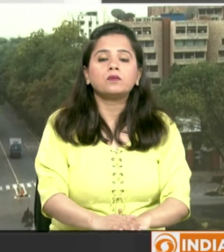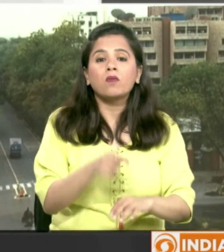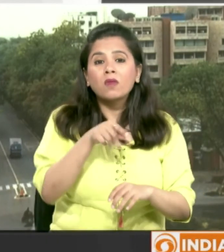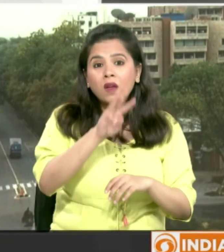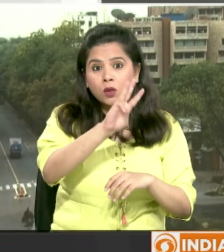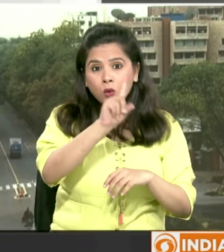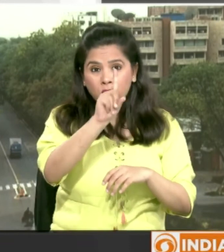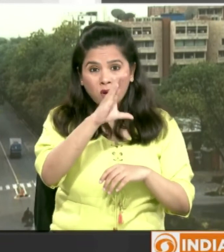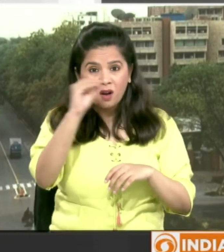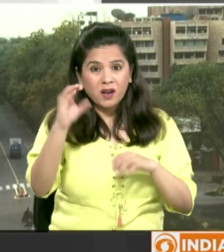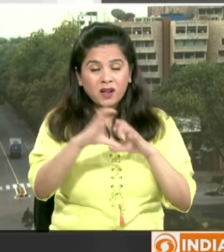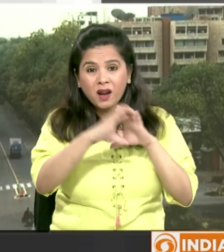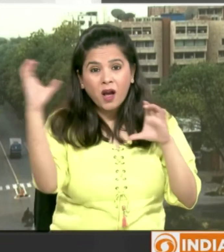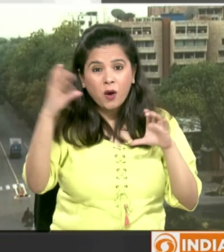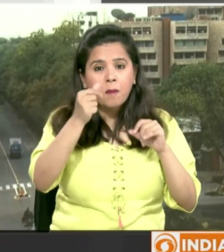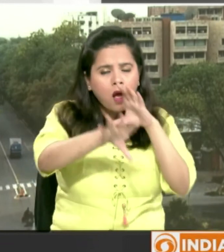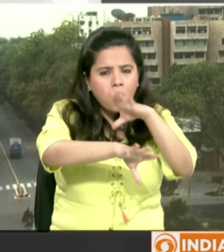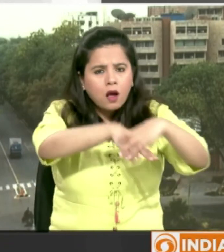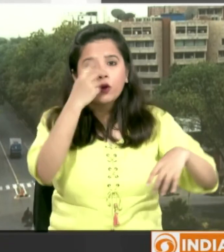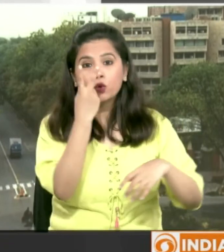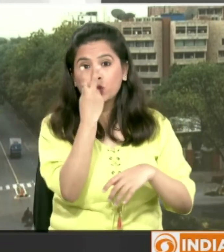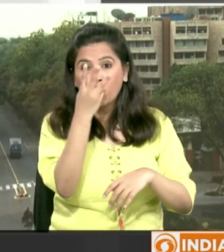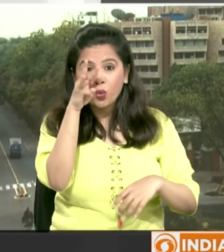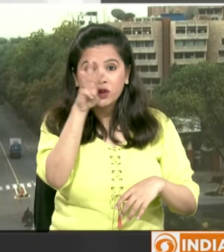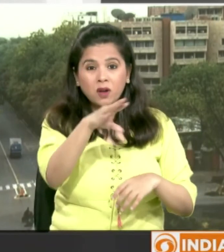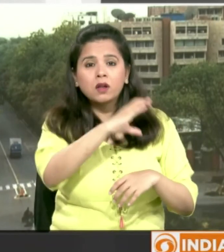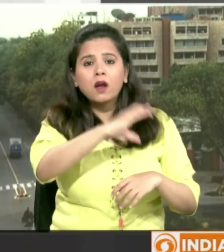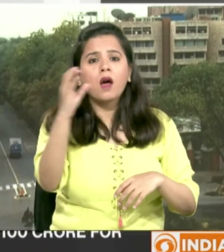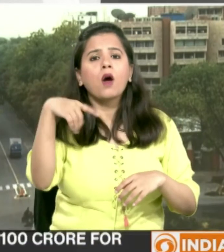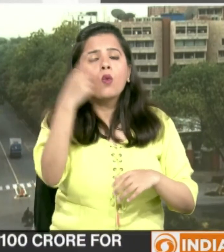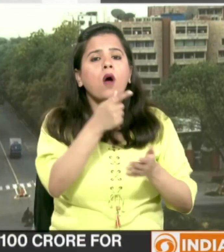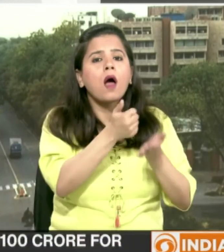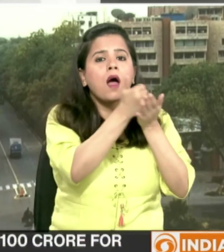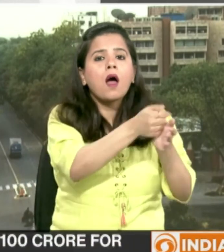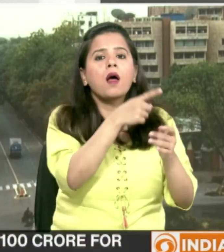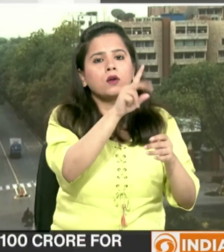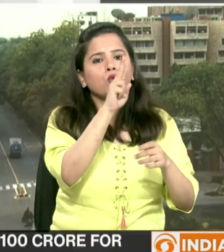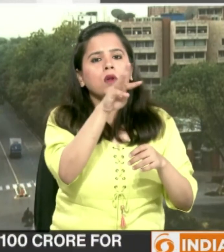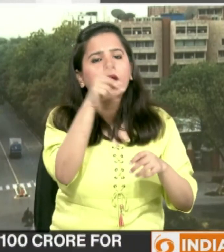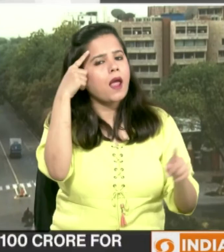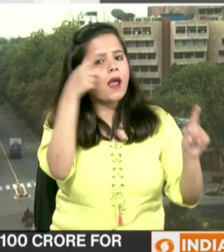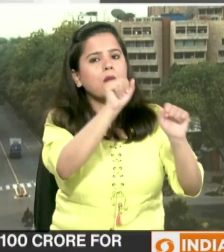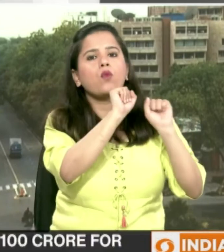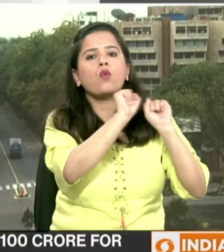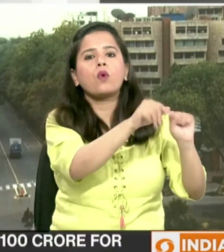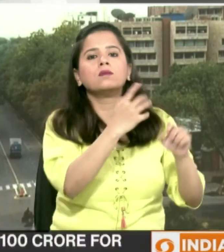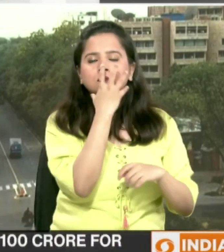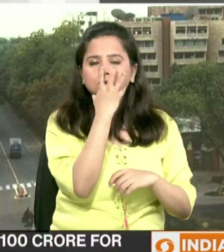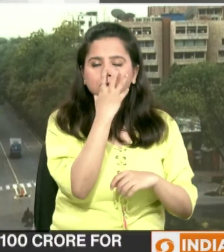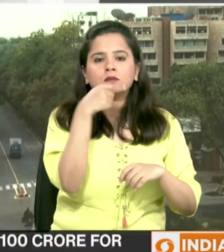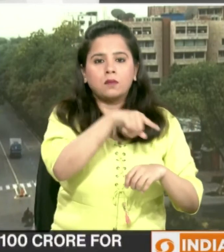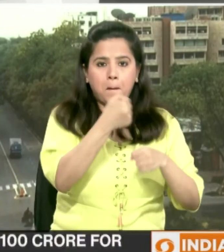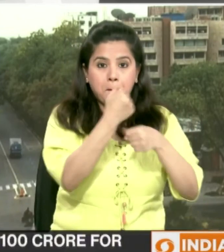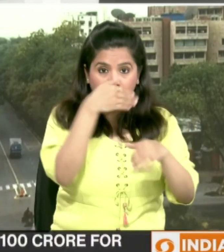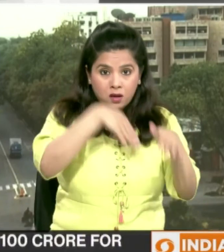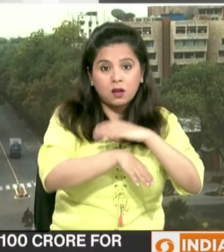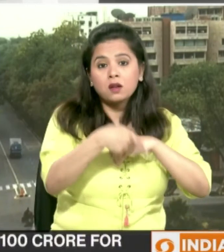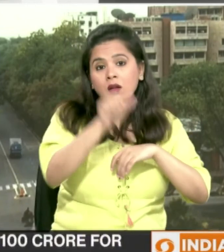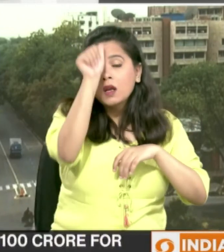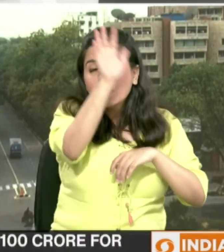Out of the 3,100 crore rupees, nearly 2,000 crore rupees will be earmarked for the purchase of made in India